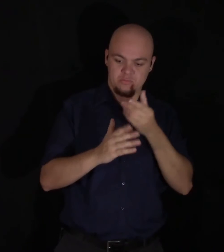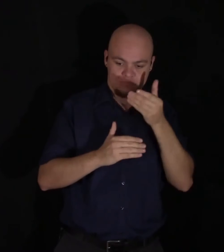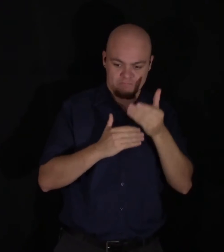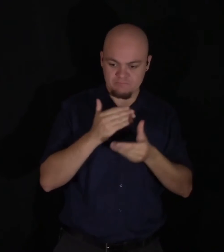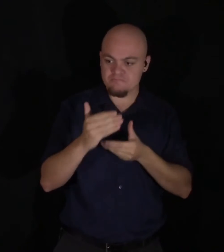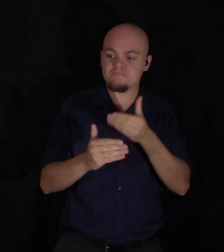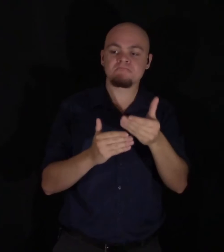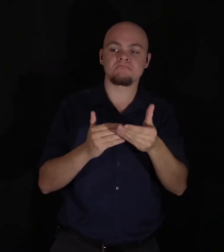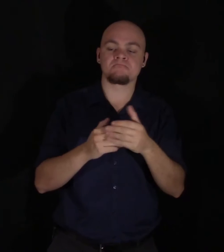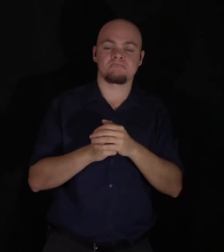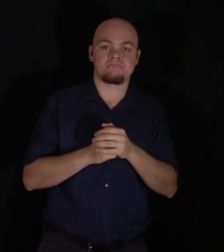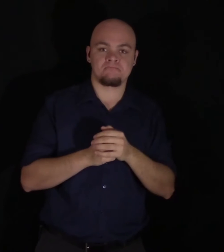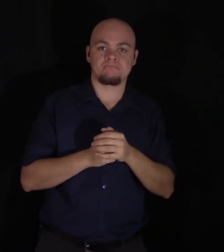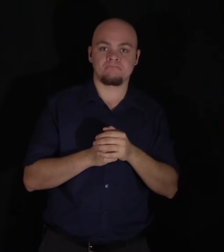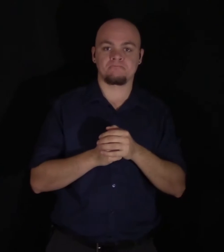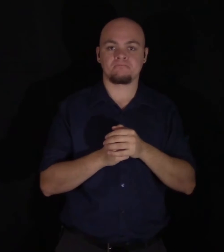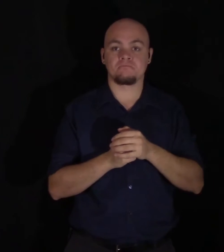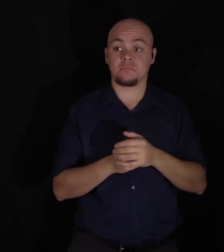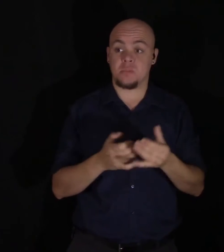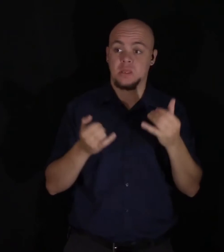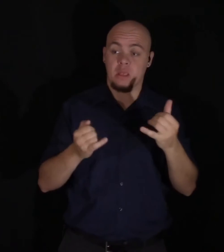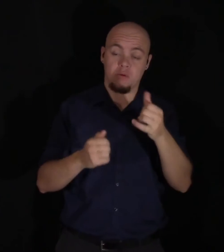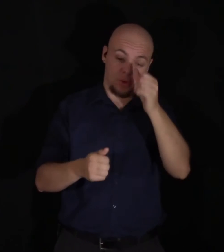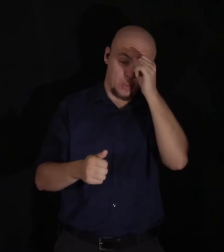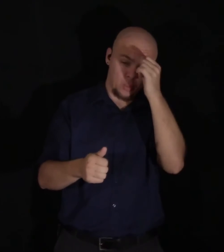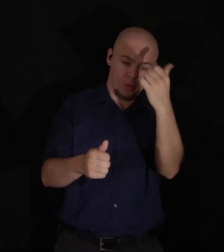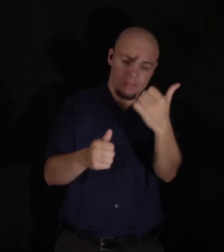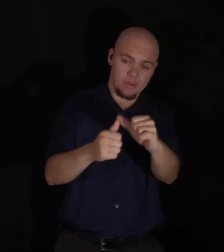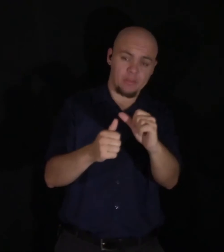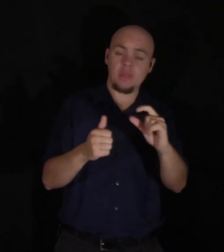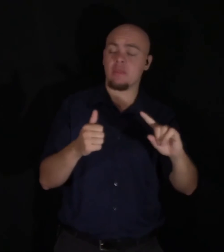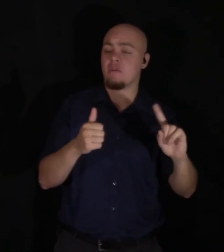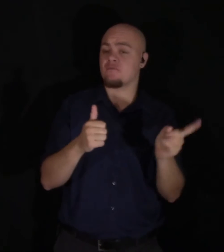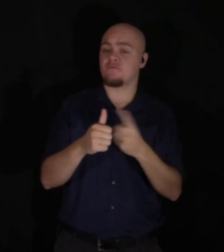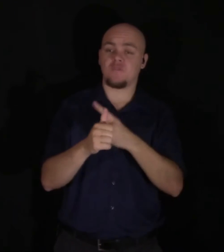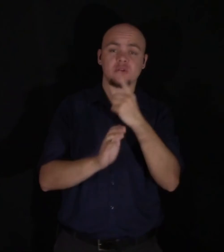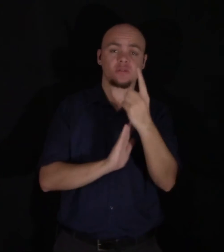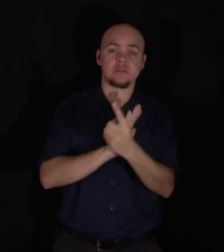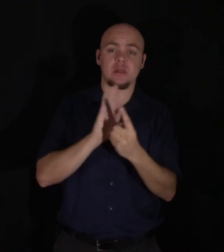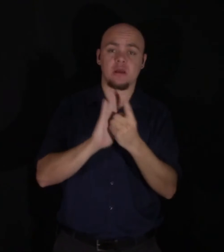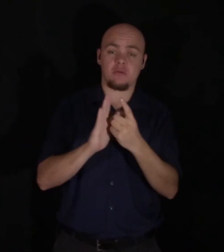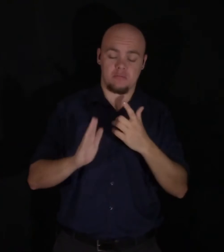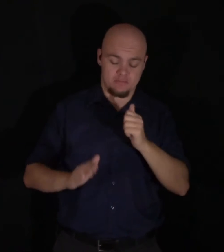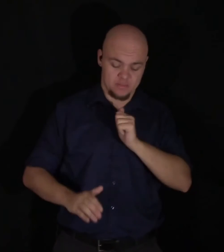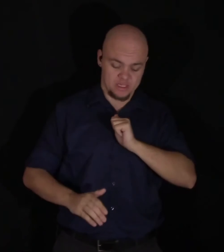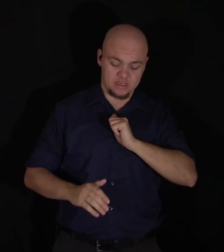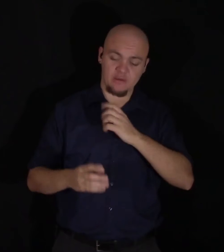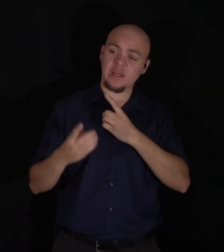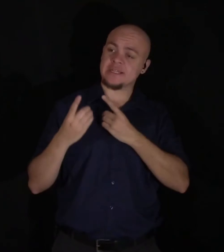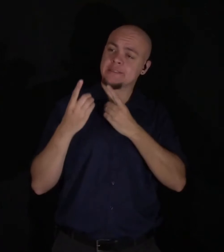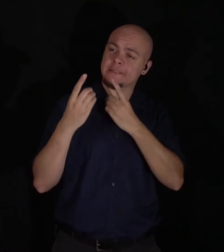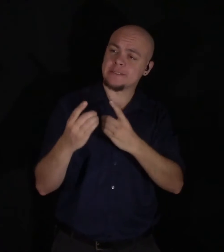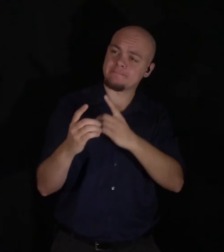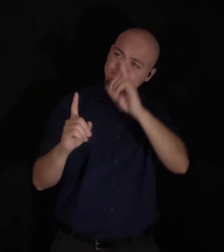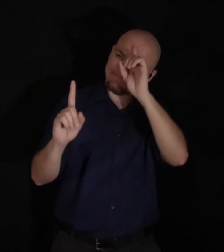I can, even now, remember the hour from which I dedicated myself to this great